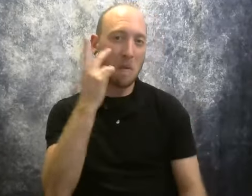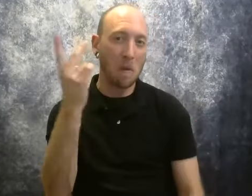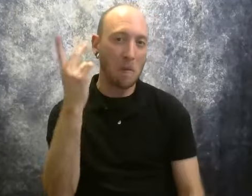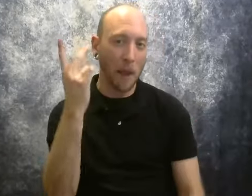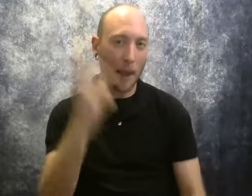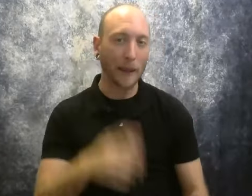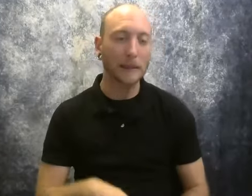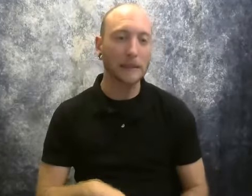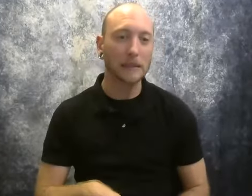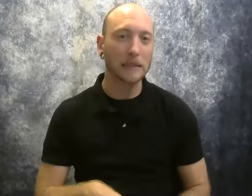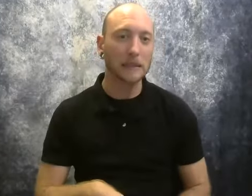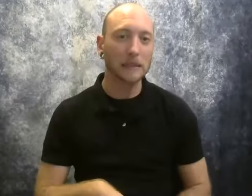I think that